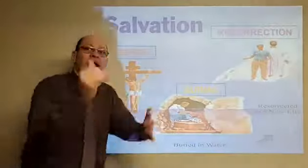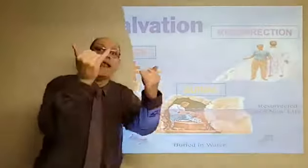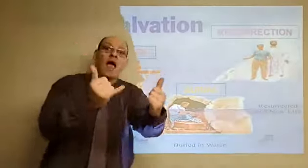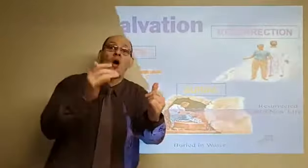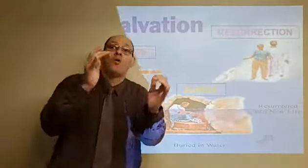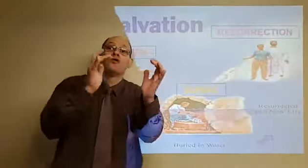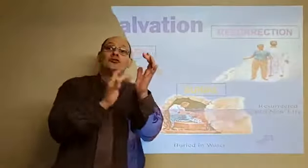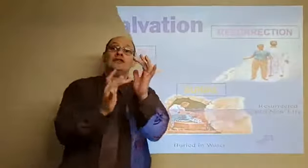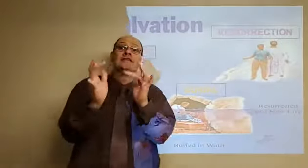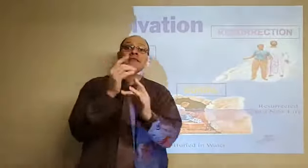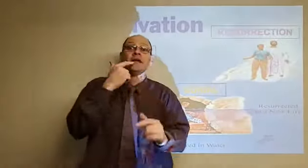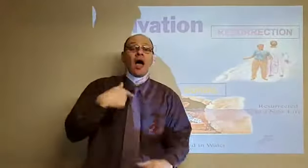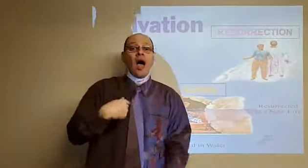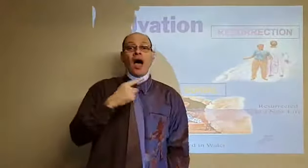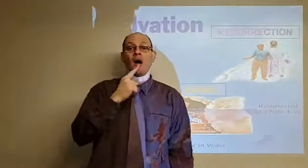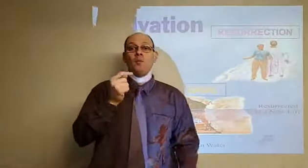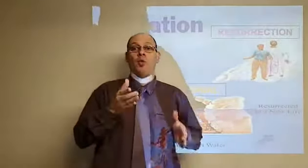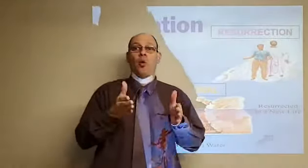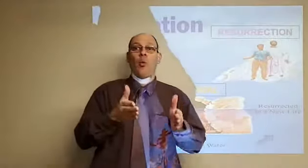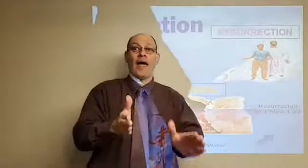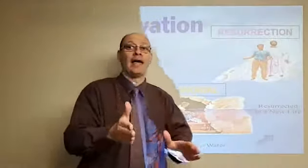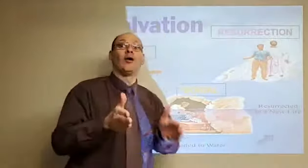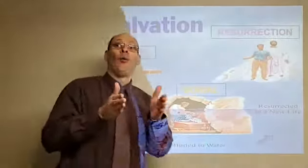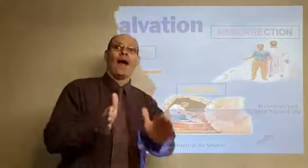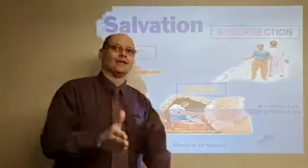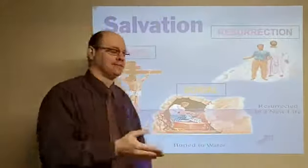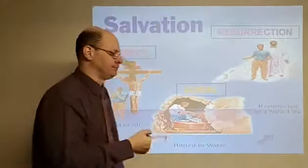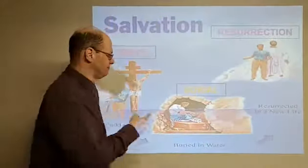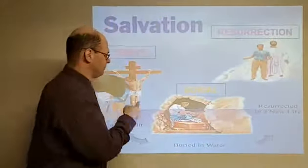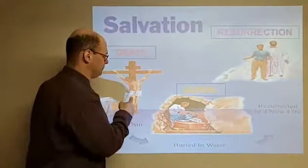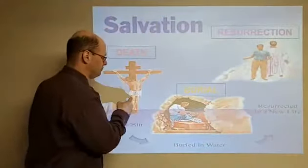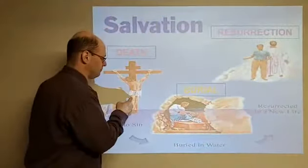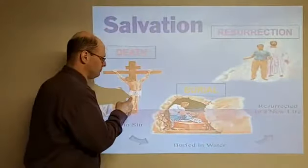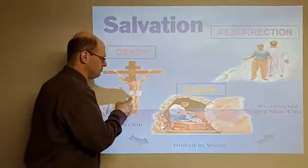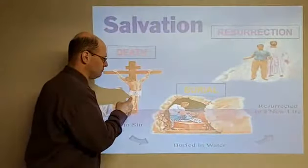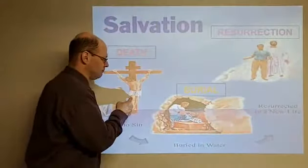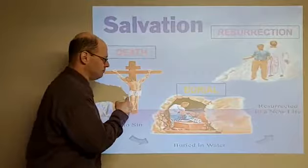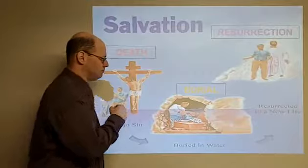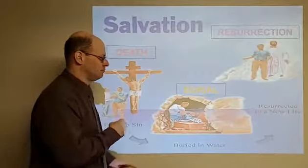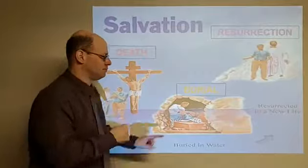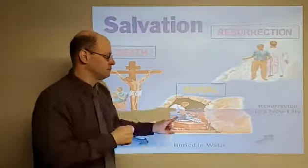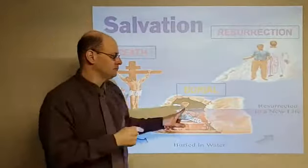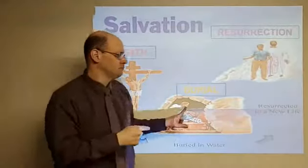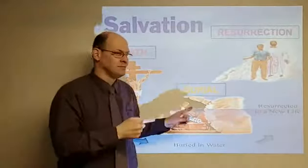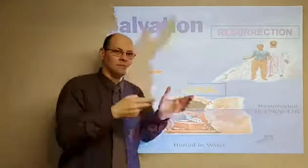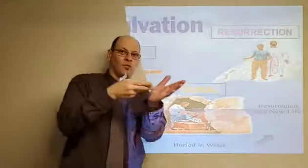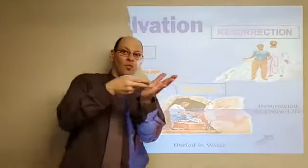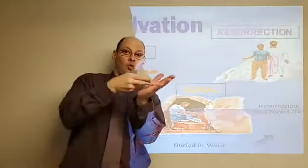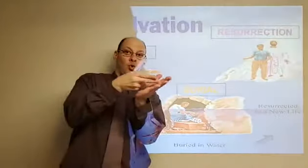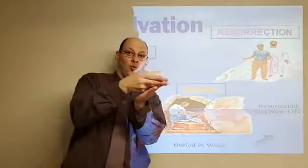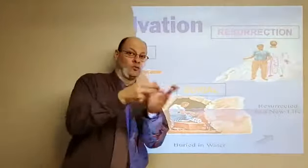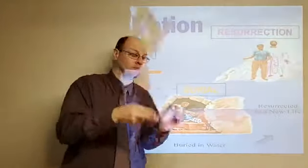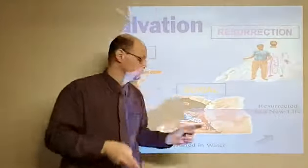they were dead and they became alive and Jesus said again I am the way and I am the truth